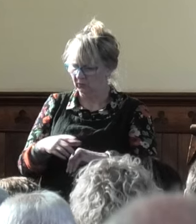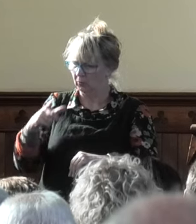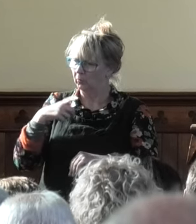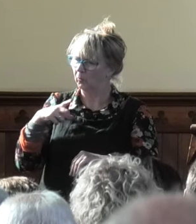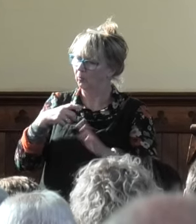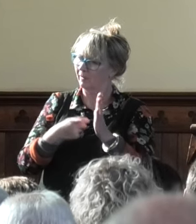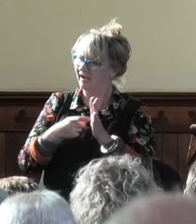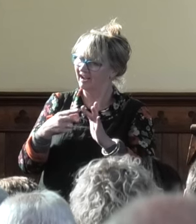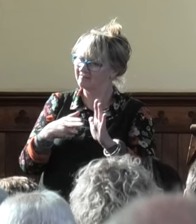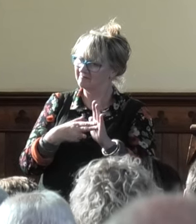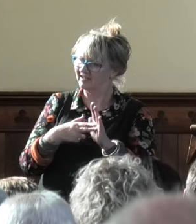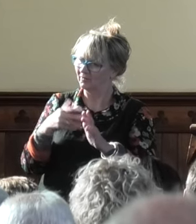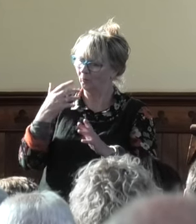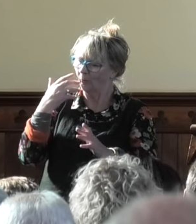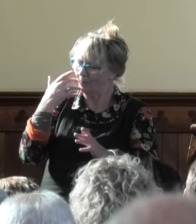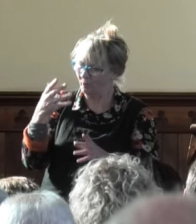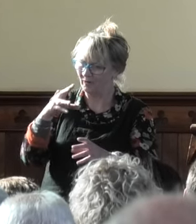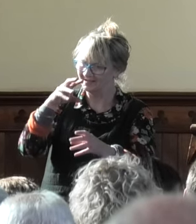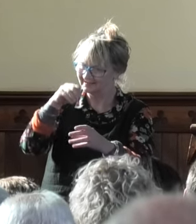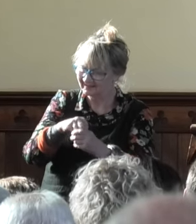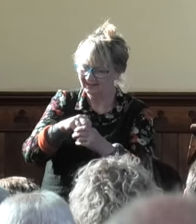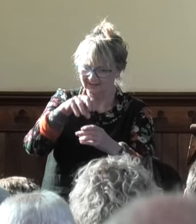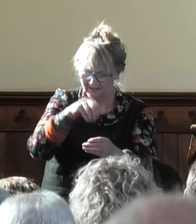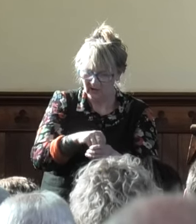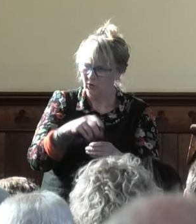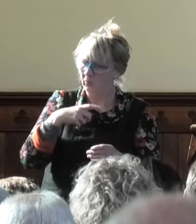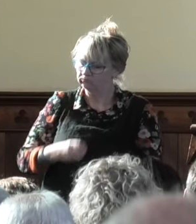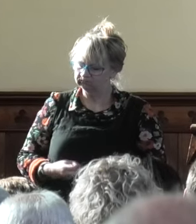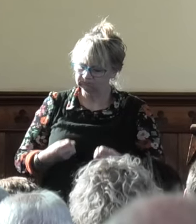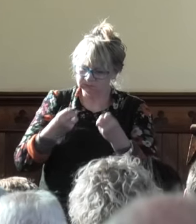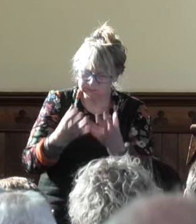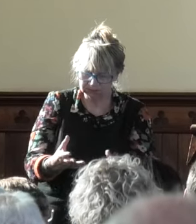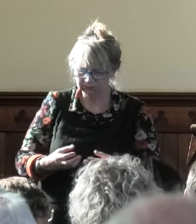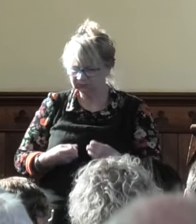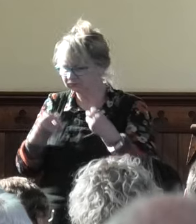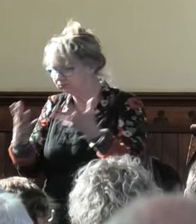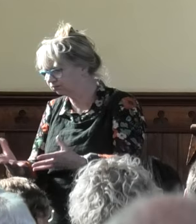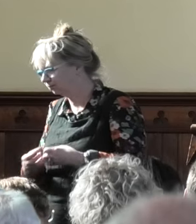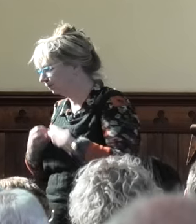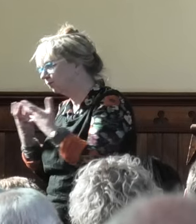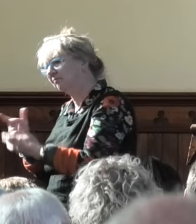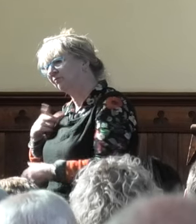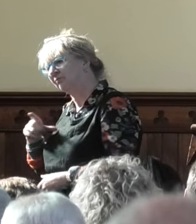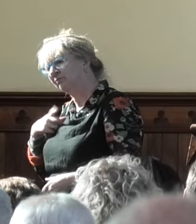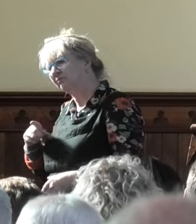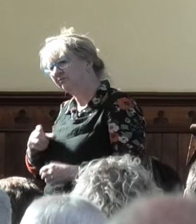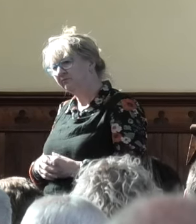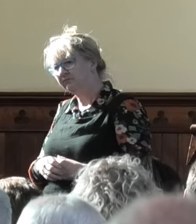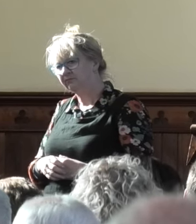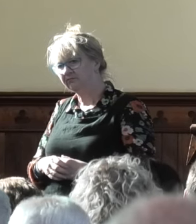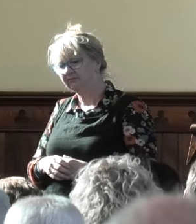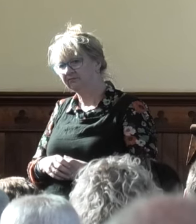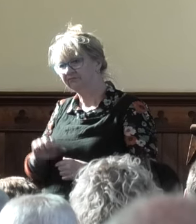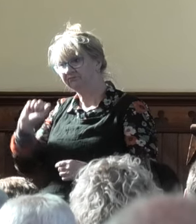did Rinska put herself into those projects? Why did she give herself so fully to everything that she did? After